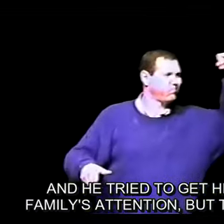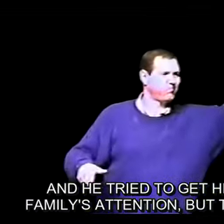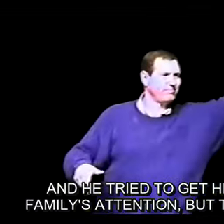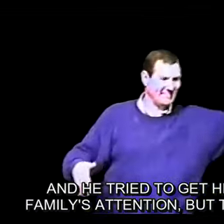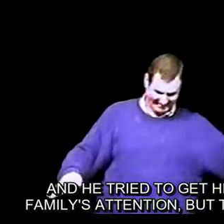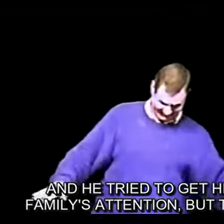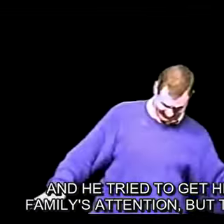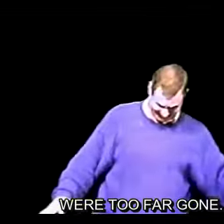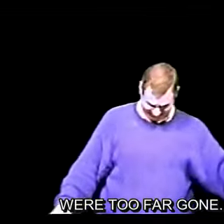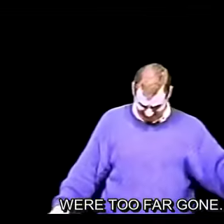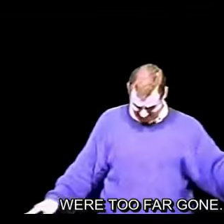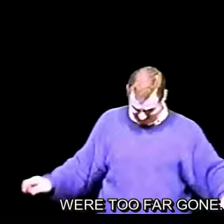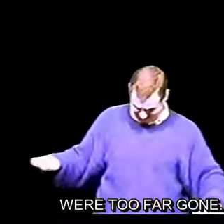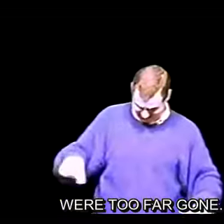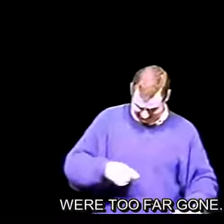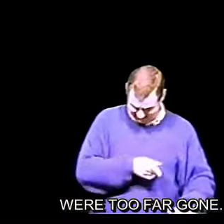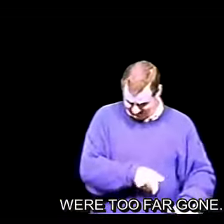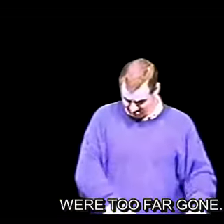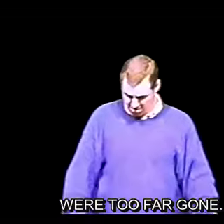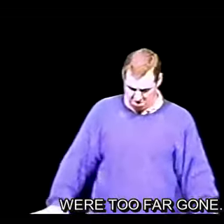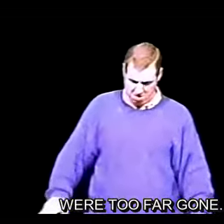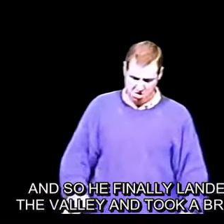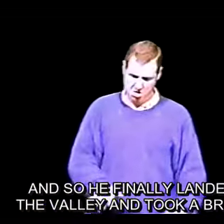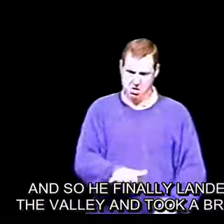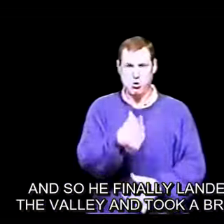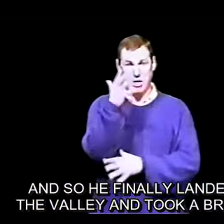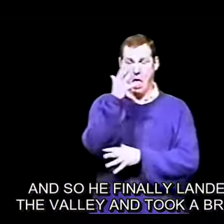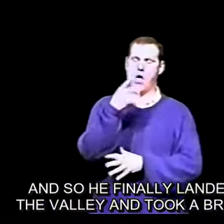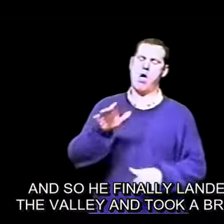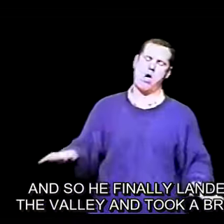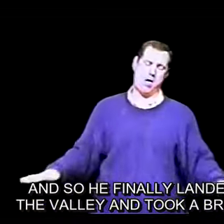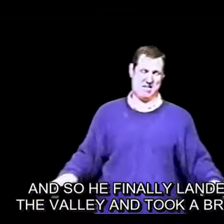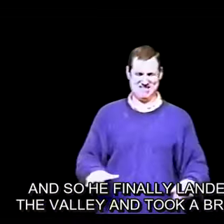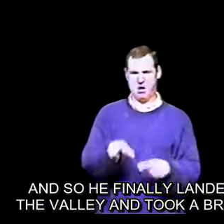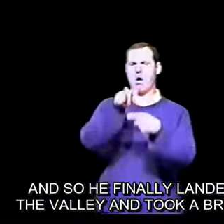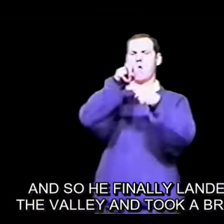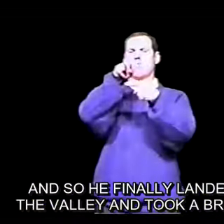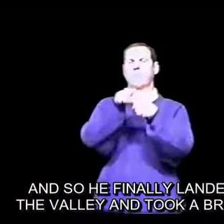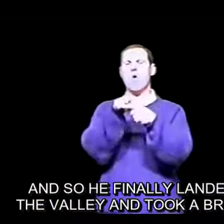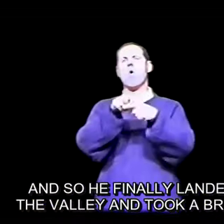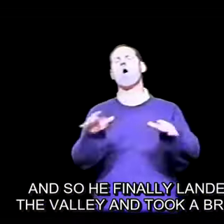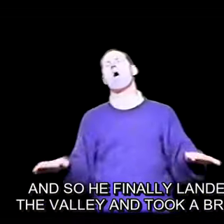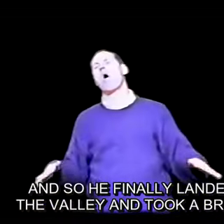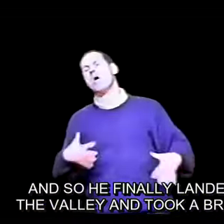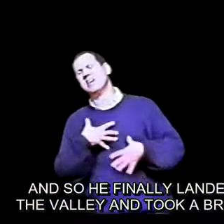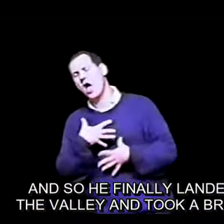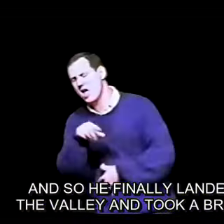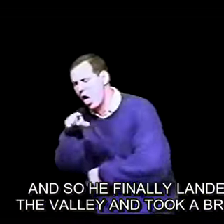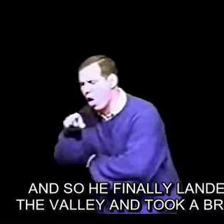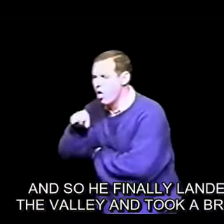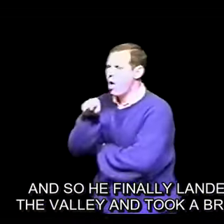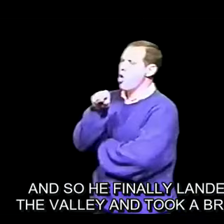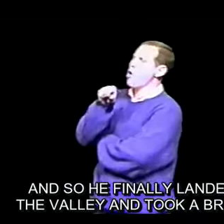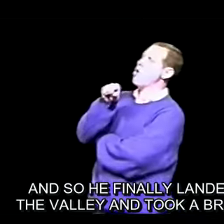were too far gone. And so he finally landed in the valley and took a breath